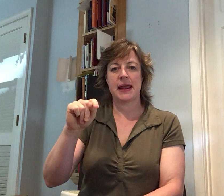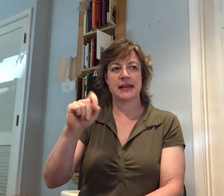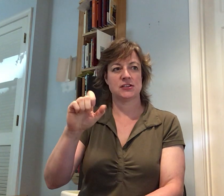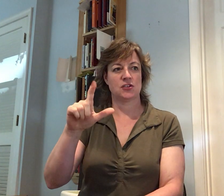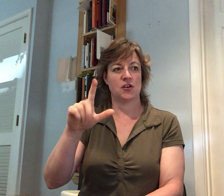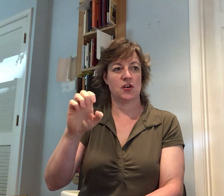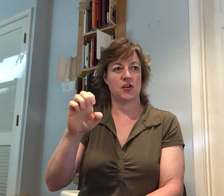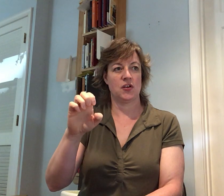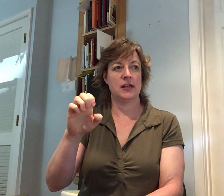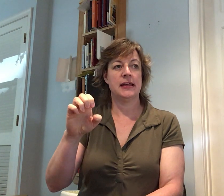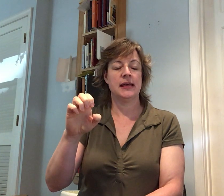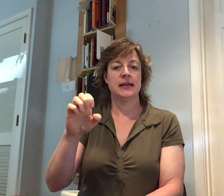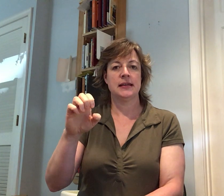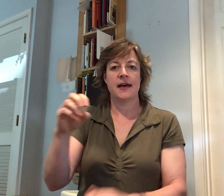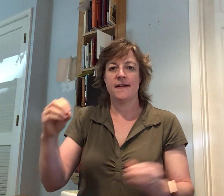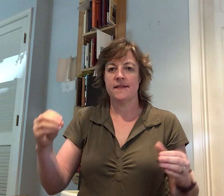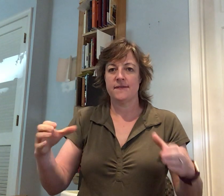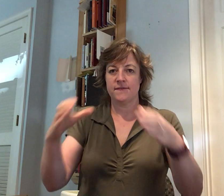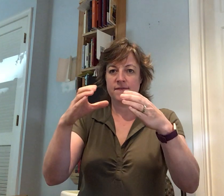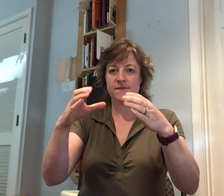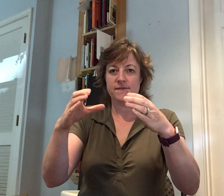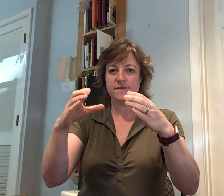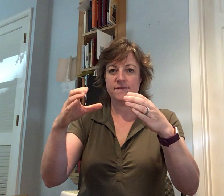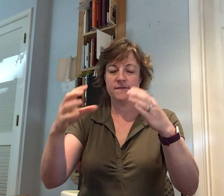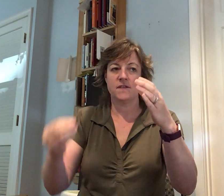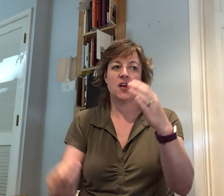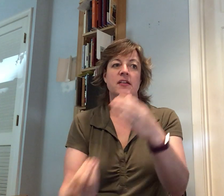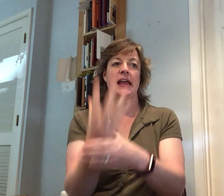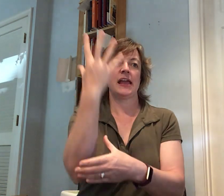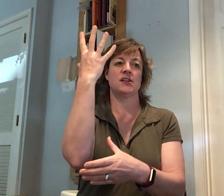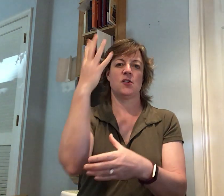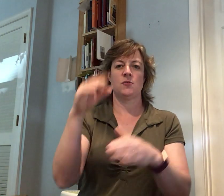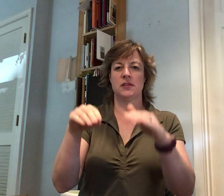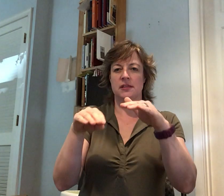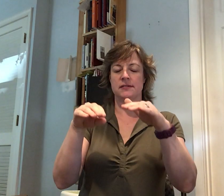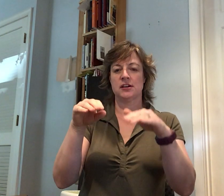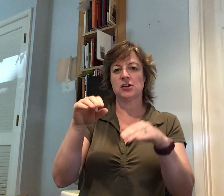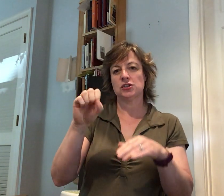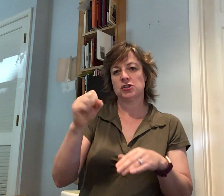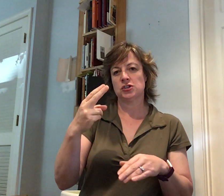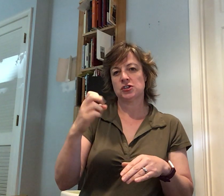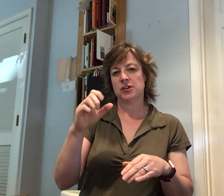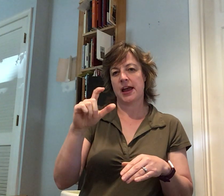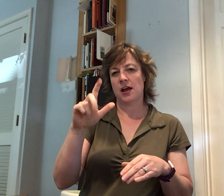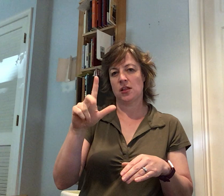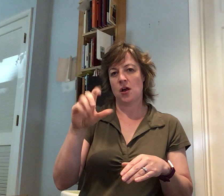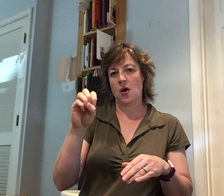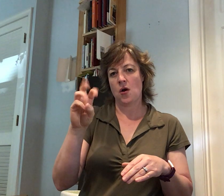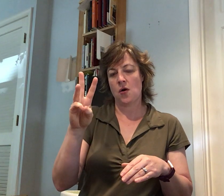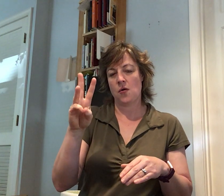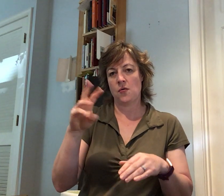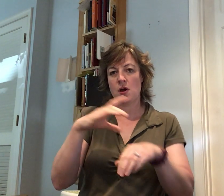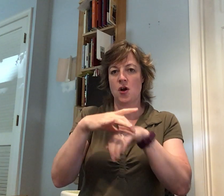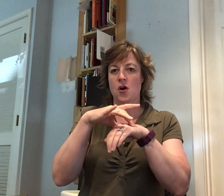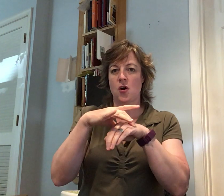volcanic activity and shallow focus earthquakes that occur at relatively shallow points.